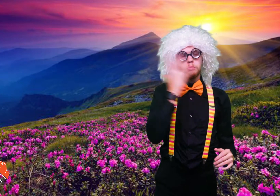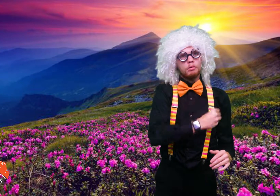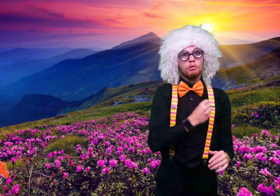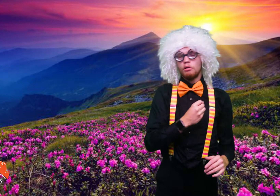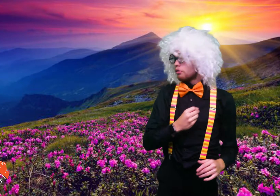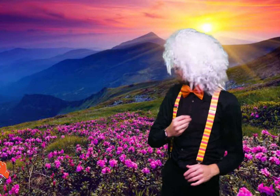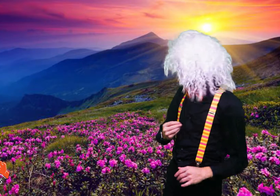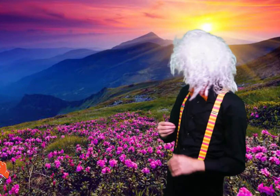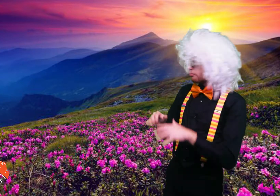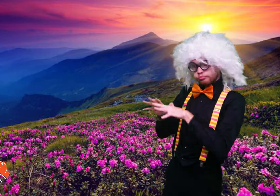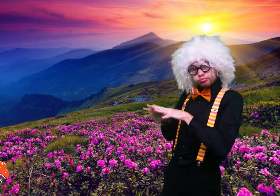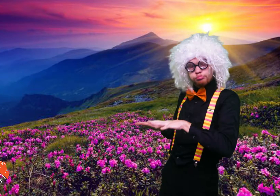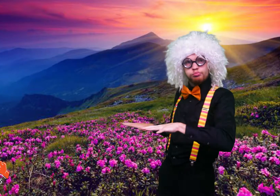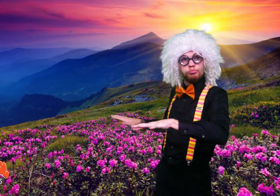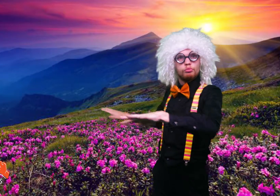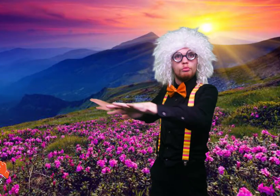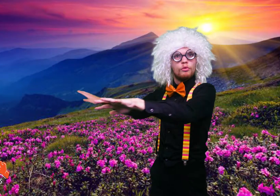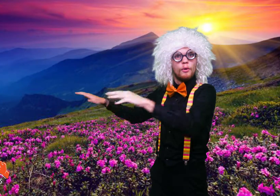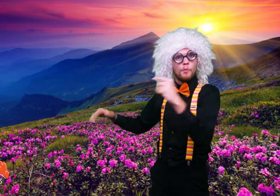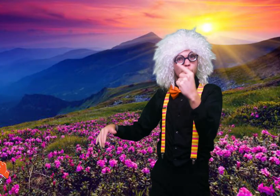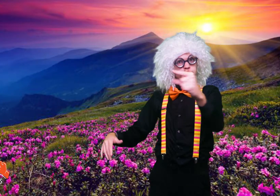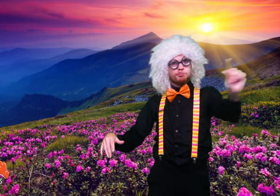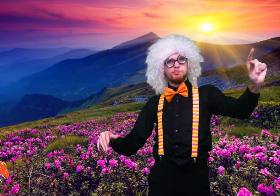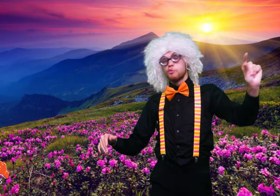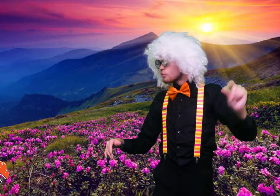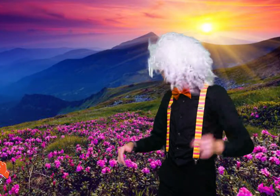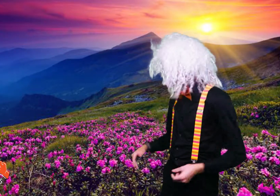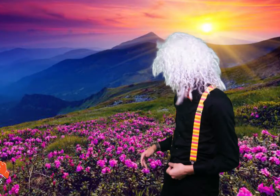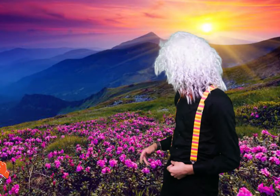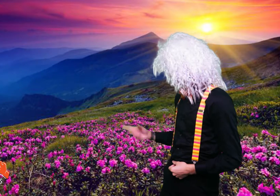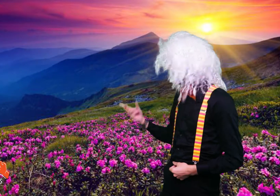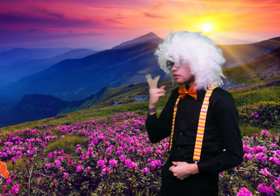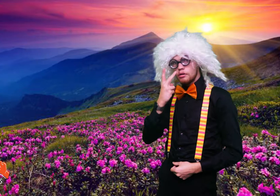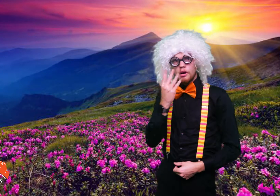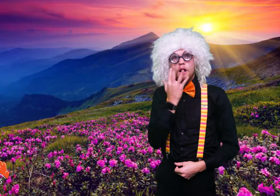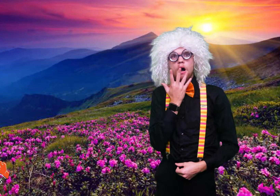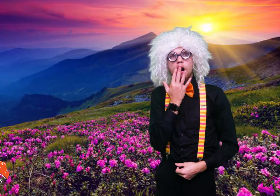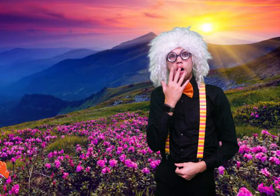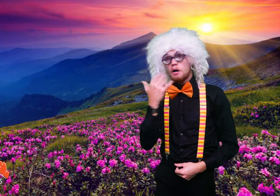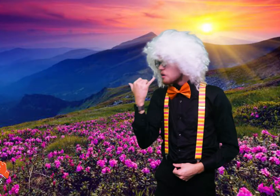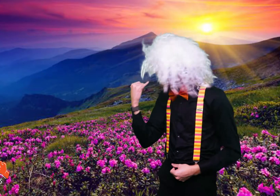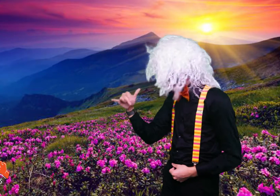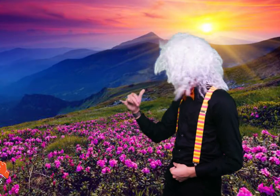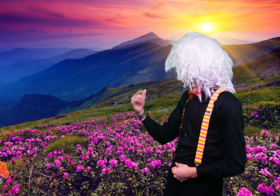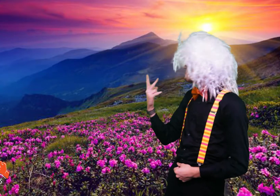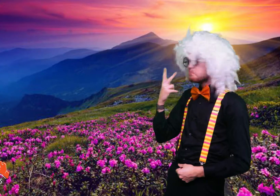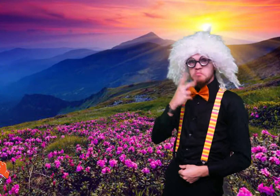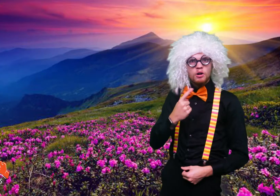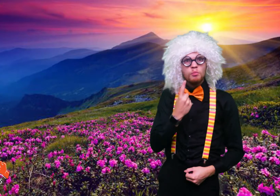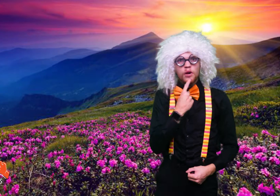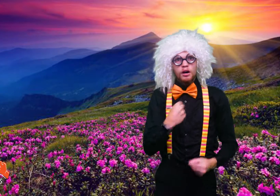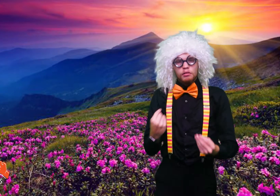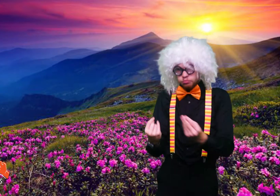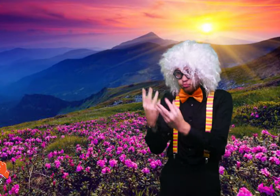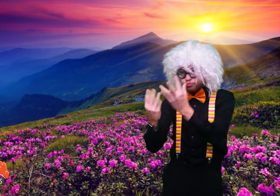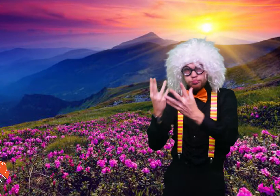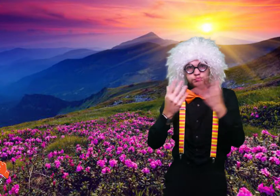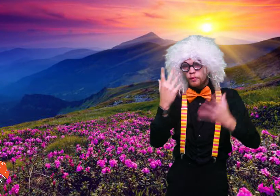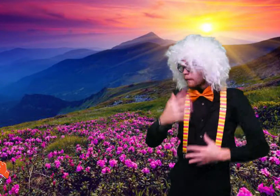see how beautiful spring is? So much green grass, lots of pink flowers. All the flowers